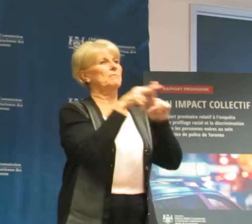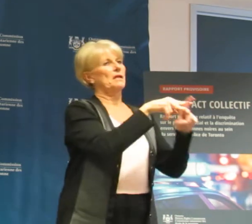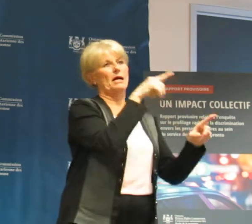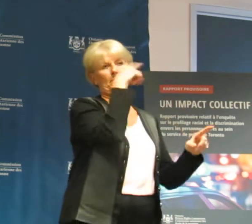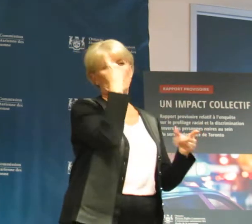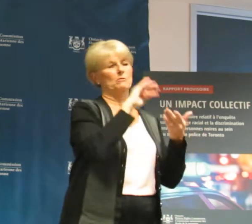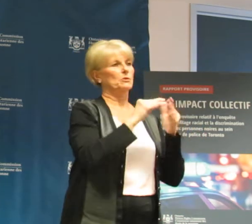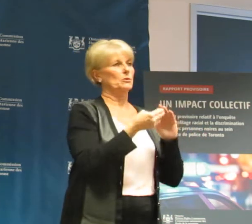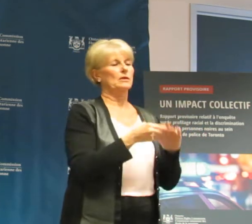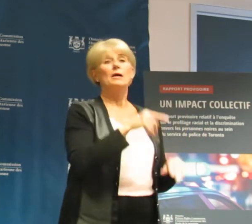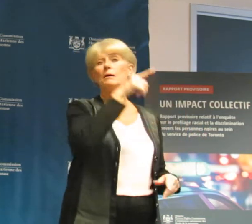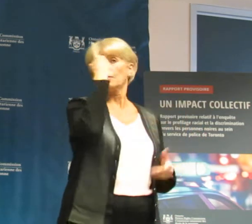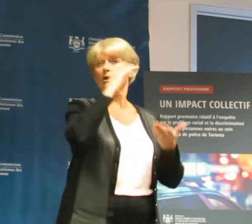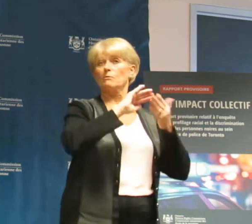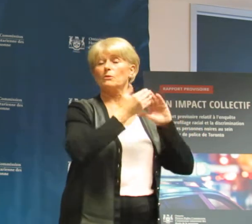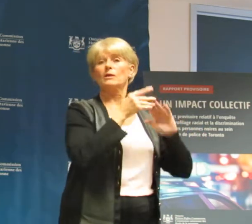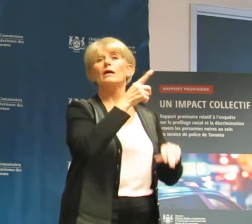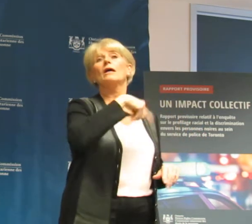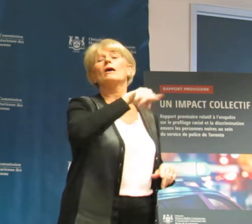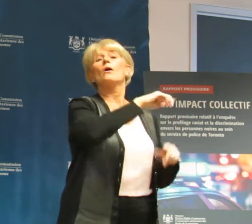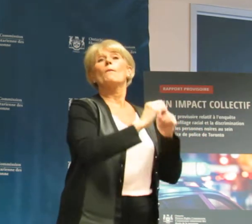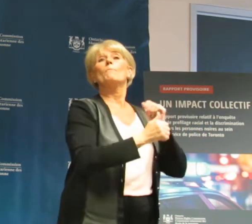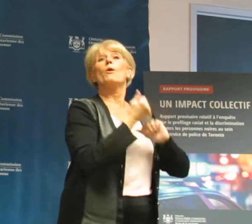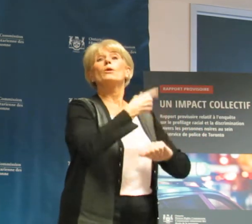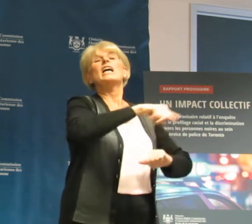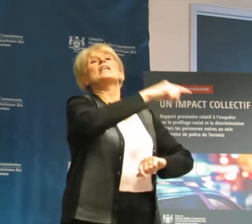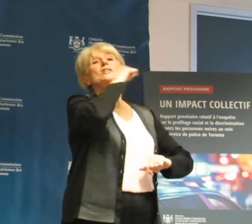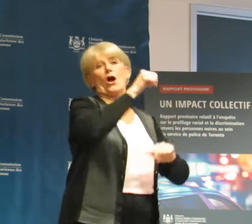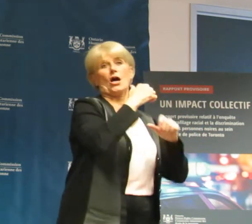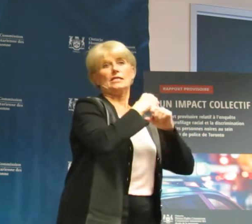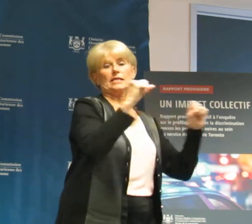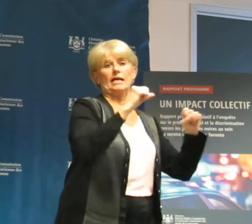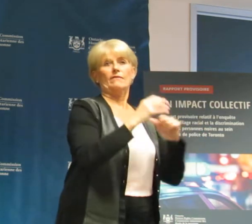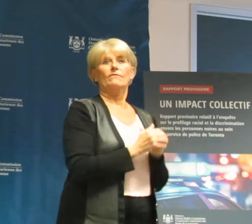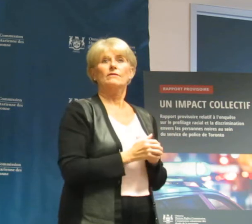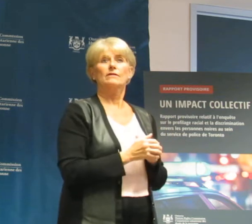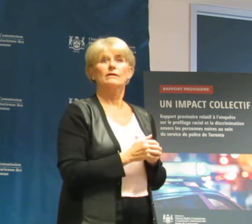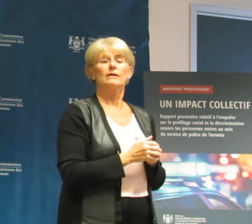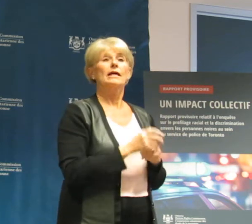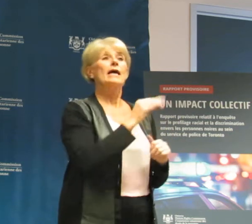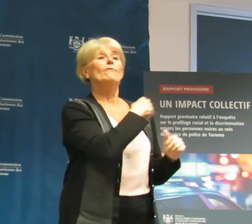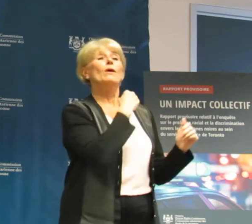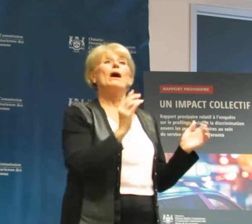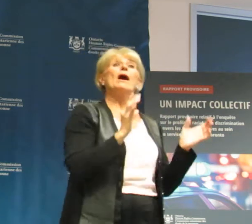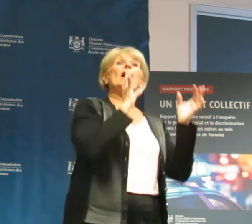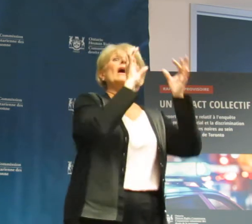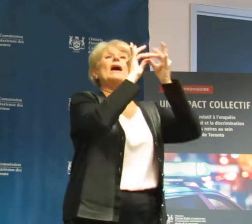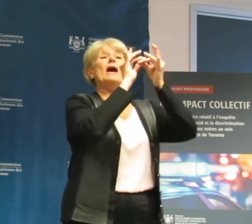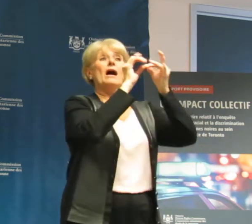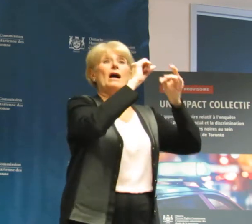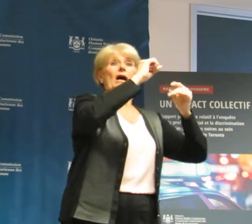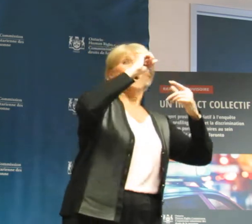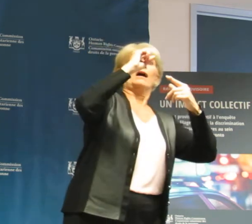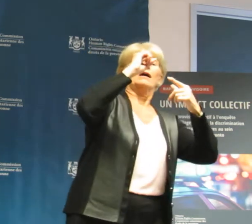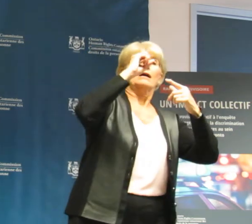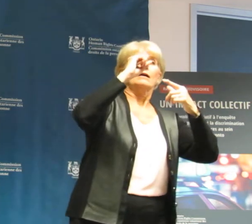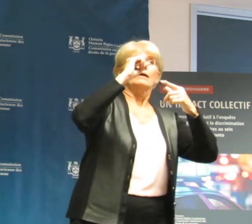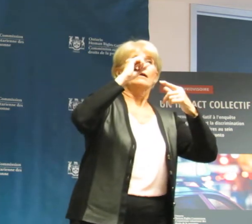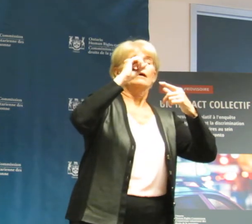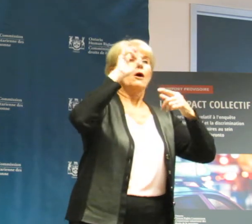community. The black community is most unsafe, and when we lift our voices in resistance,